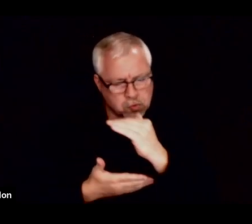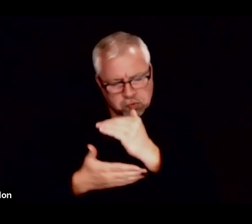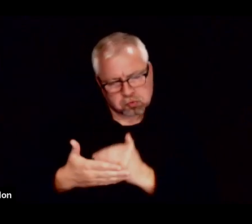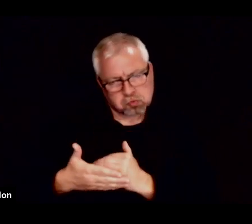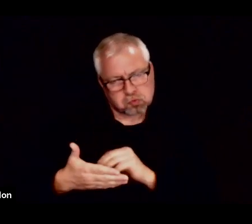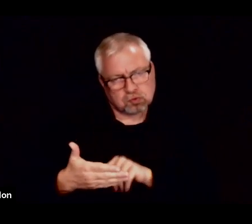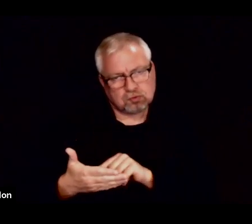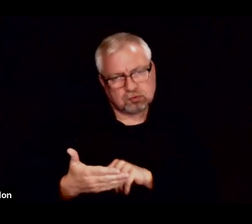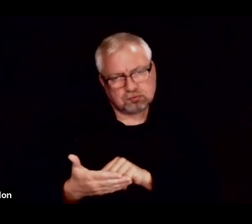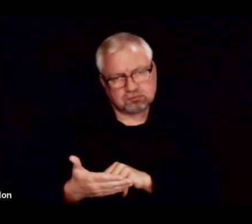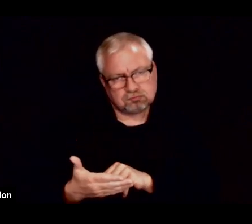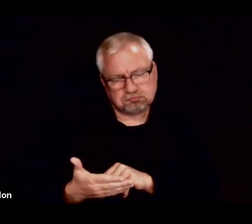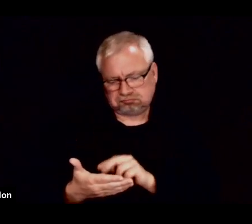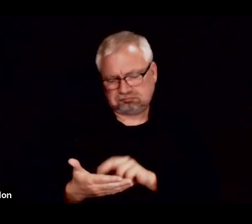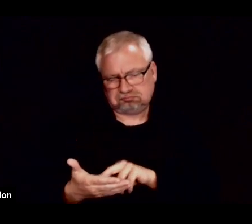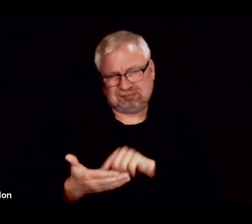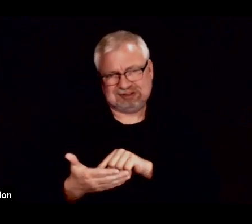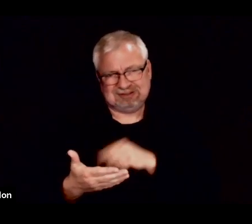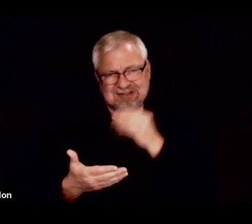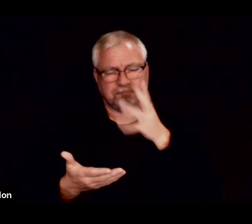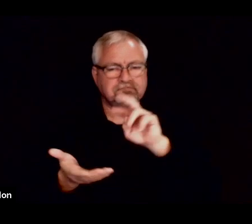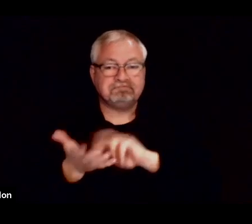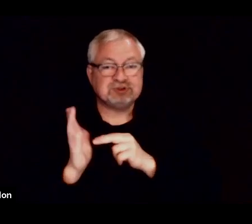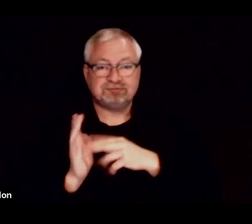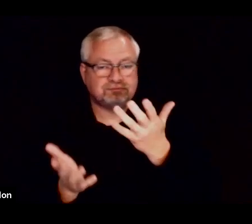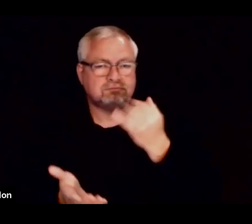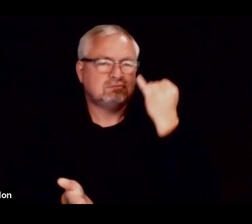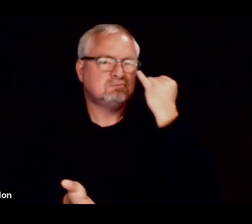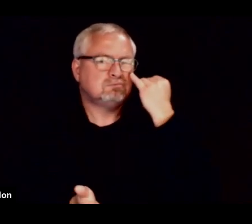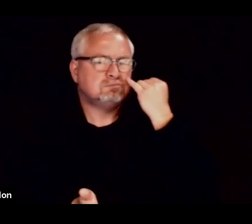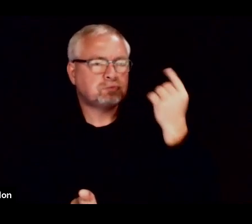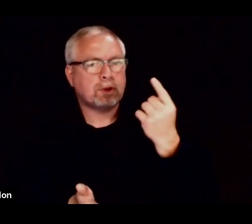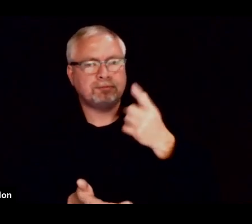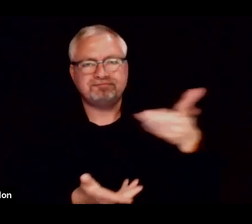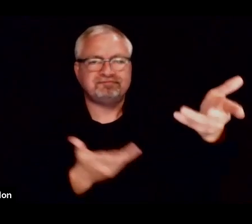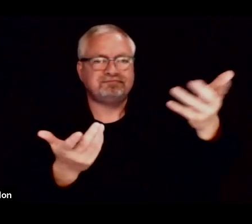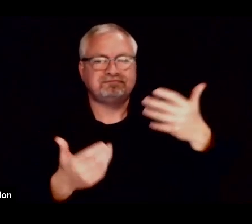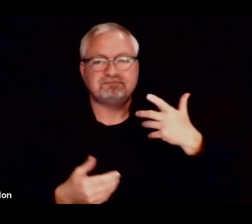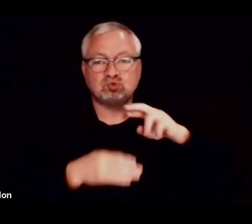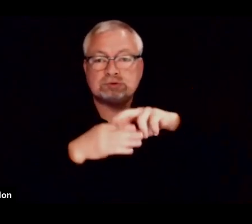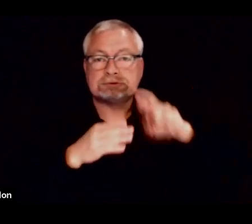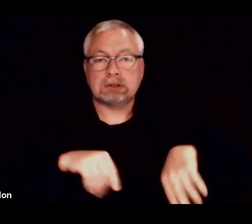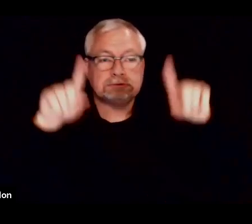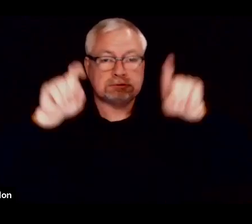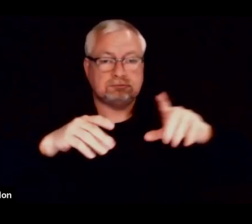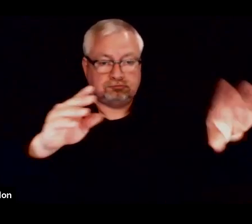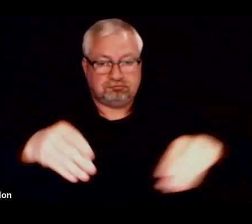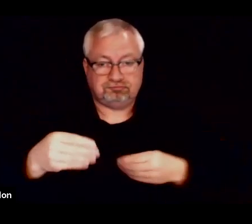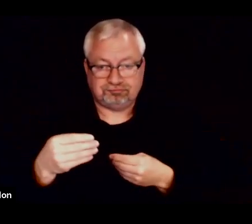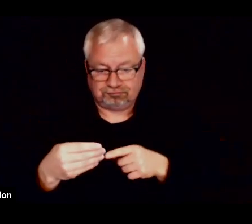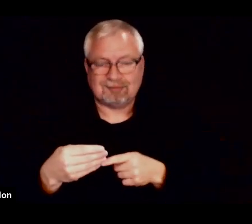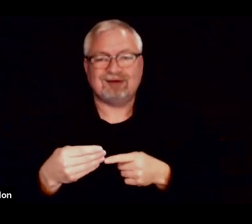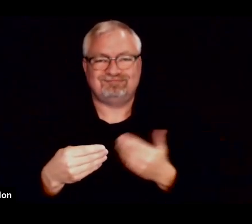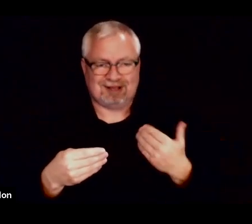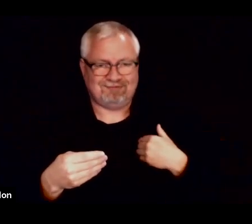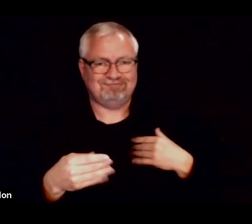other words, someone may have a result that they are positive and they may not be truly